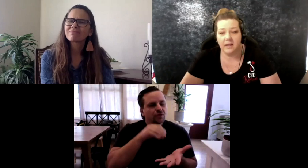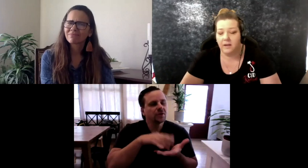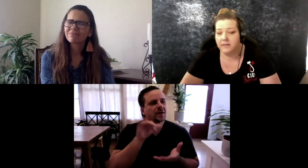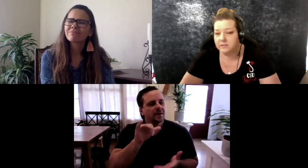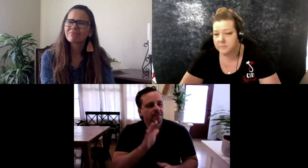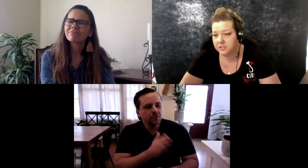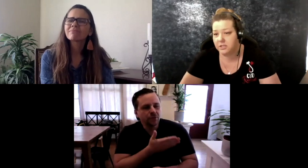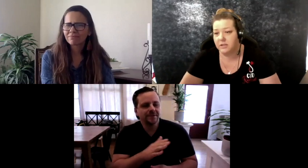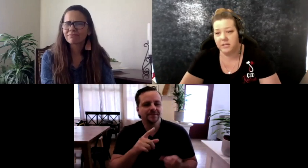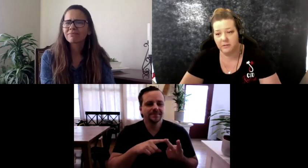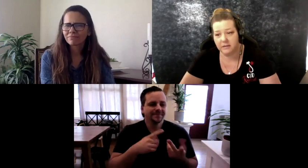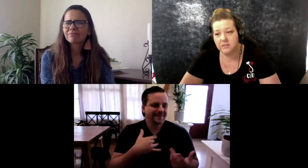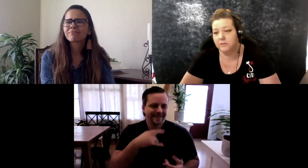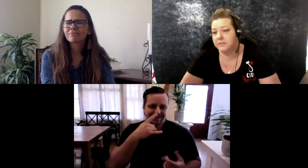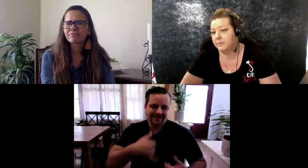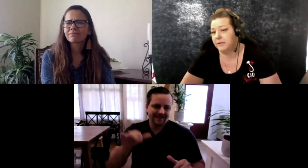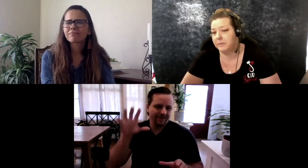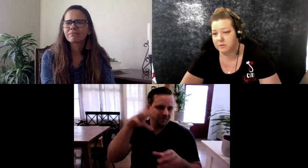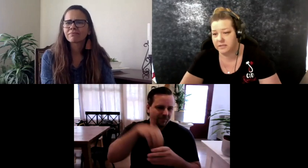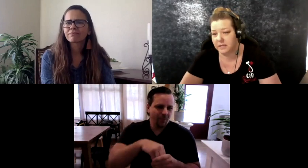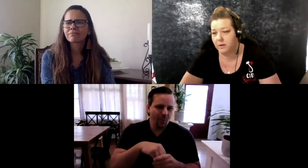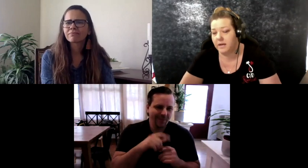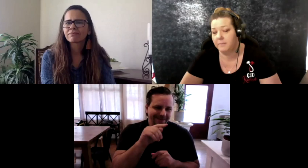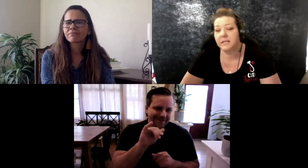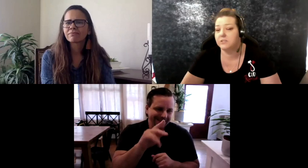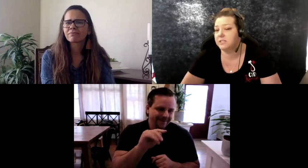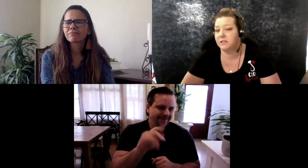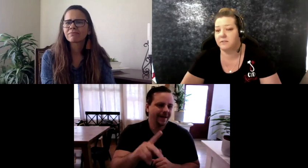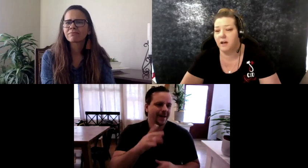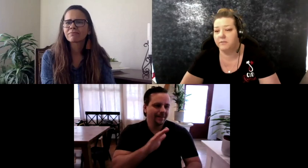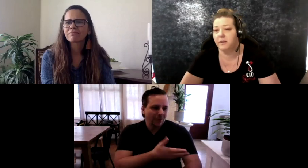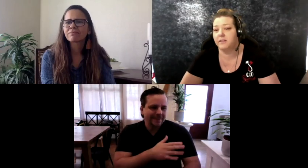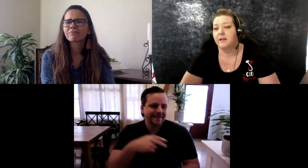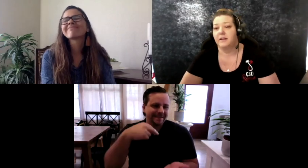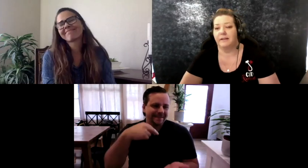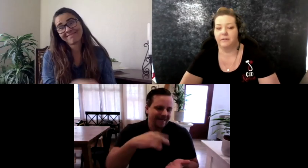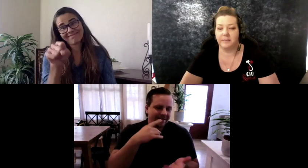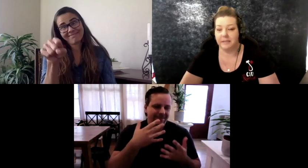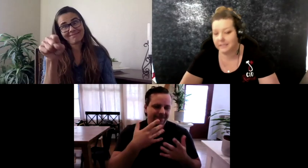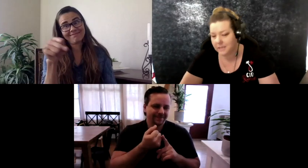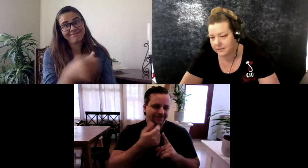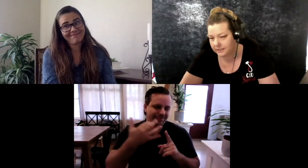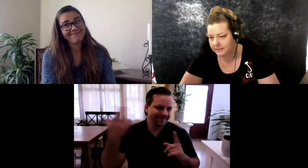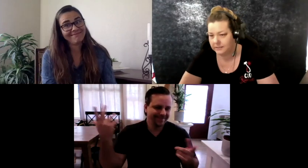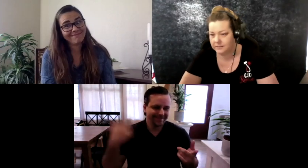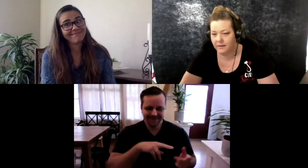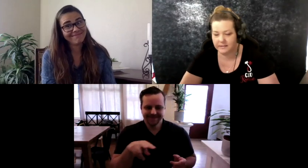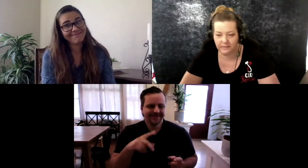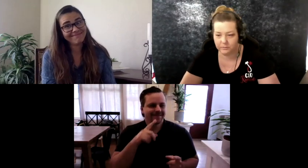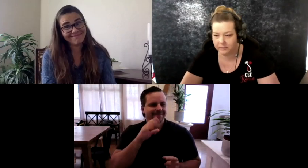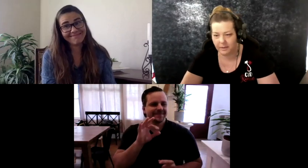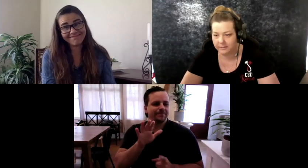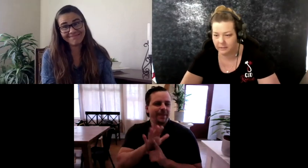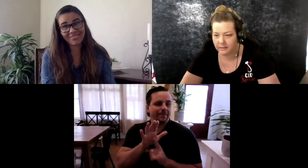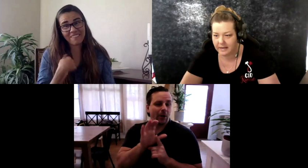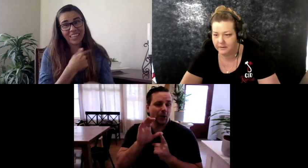rely on their speech and their hearing. So for example, like music and whatnot, my kids are still involved with, like, for example, like TikTok dances and all that stuff that's